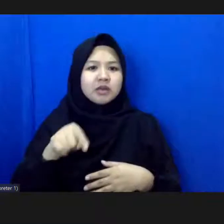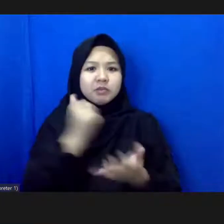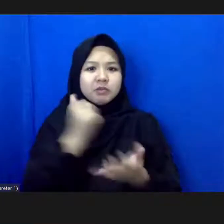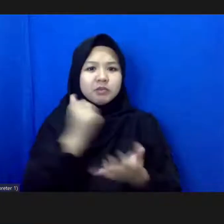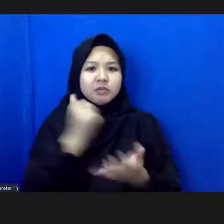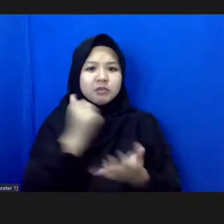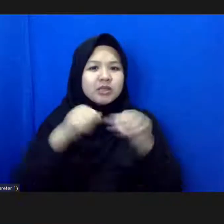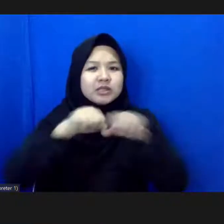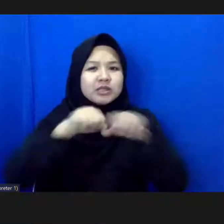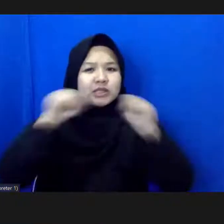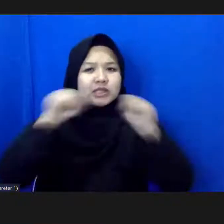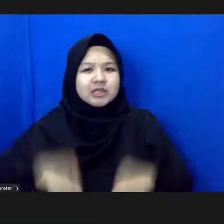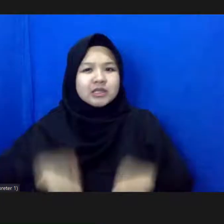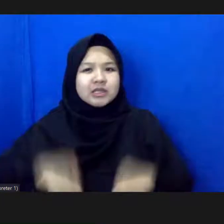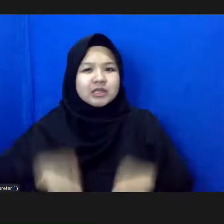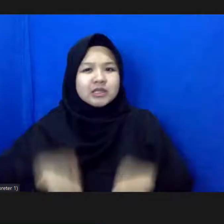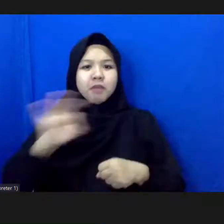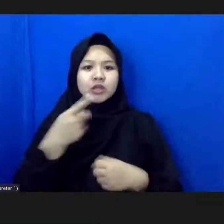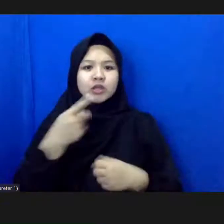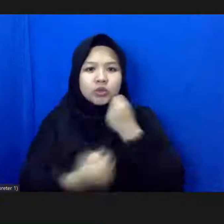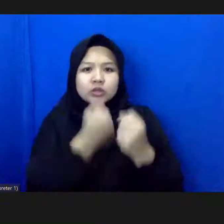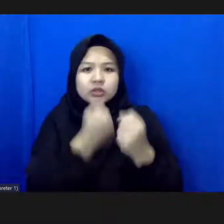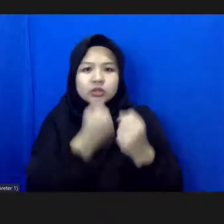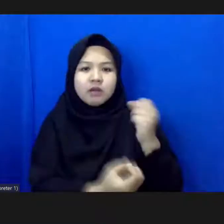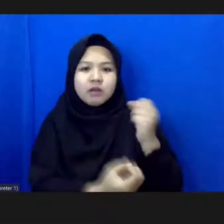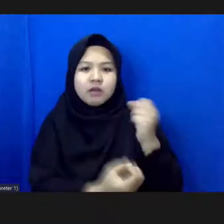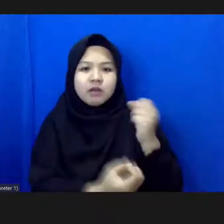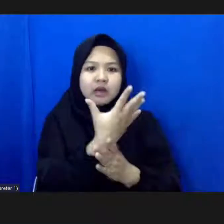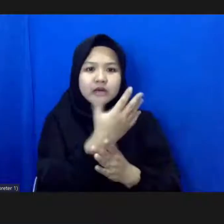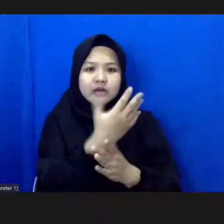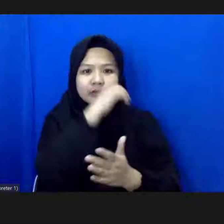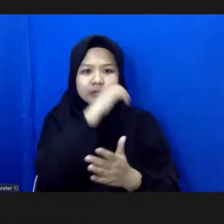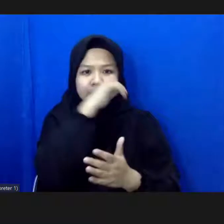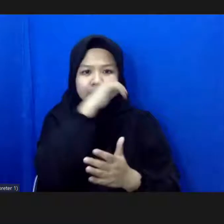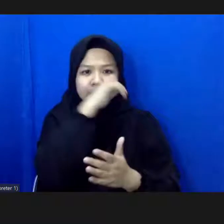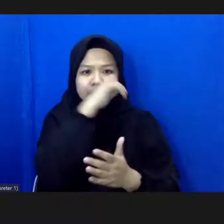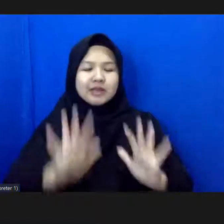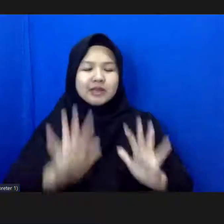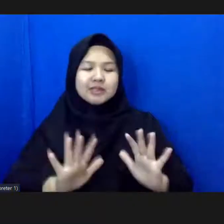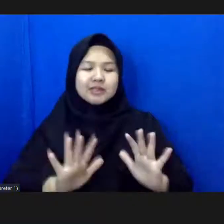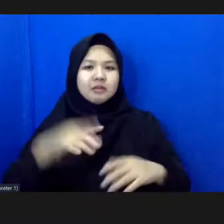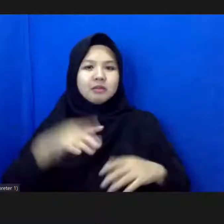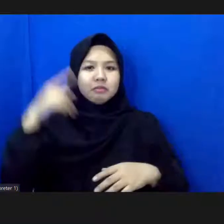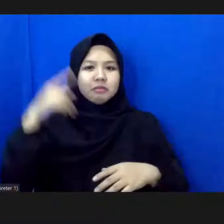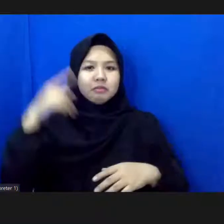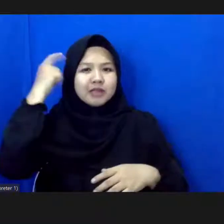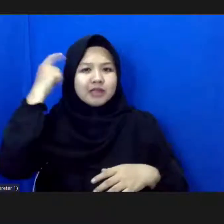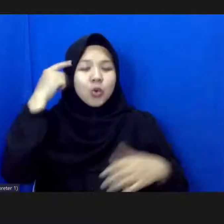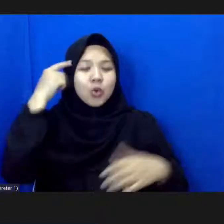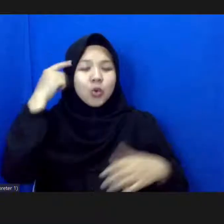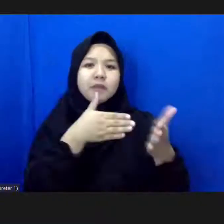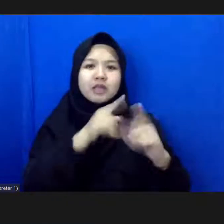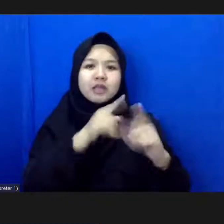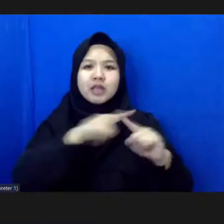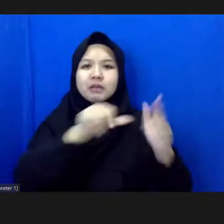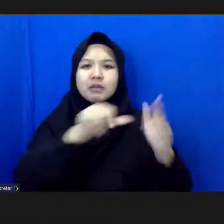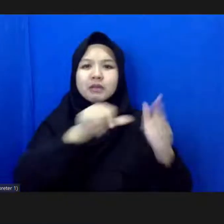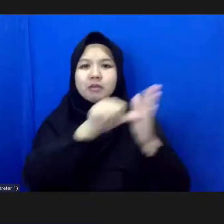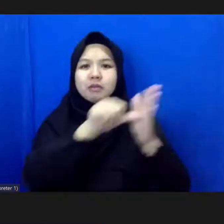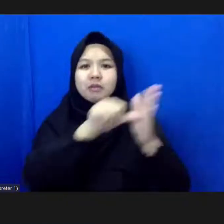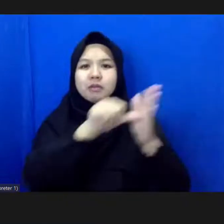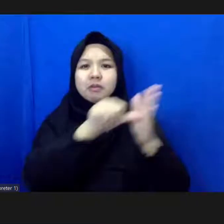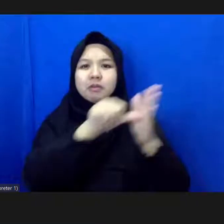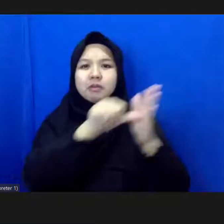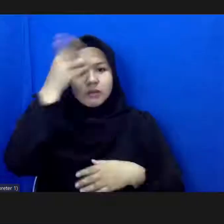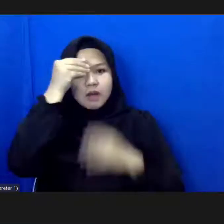tried to develop at that moment with very limited knowledge, but it helps. It helps us to understand.